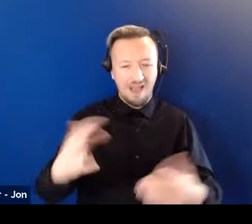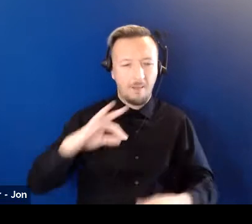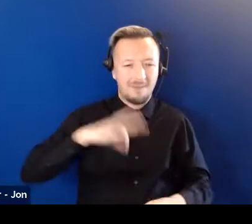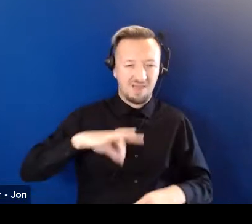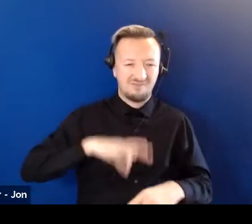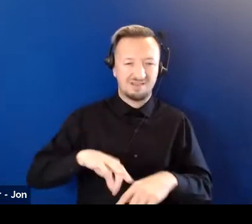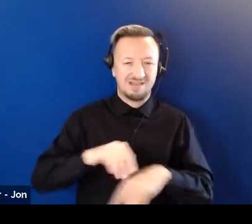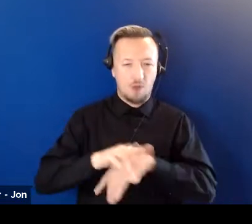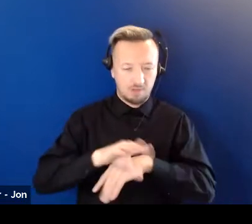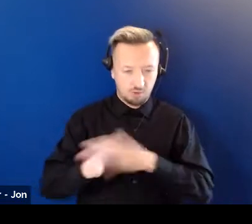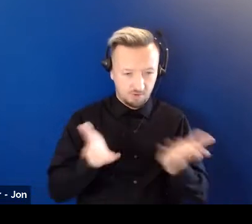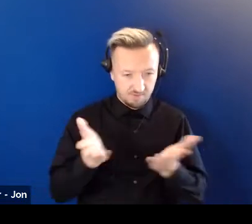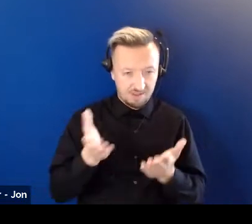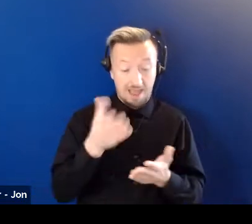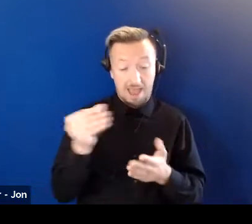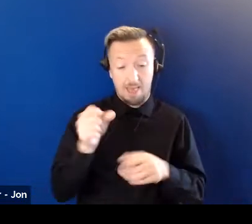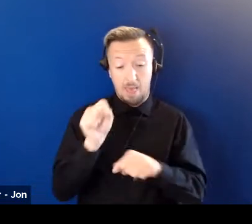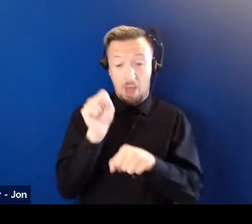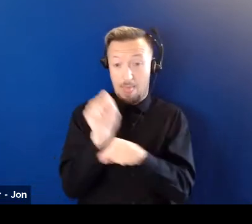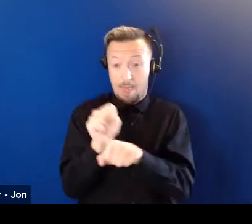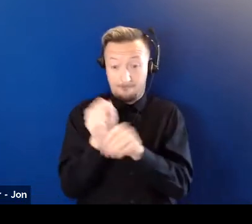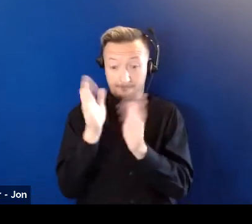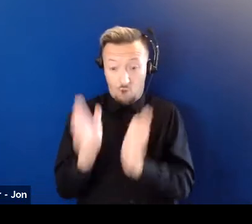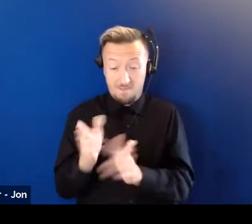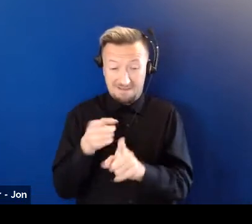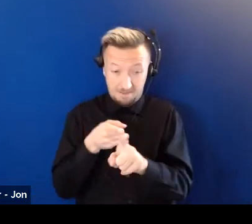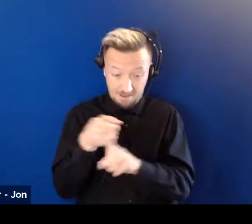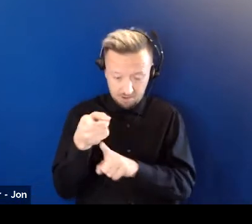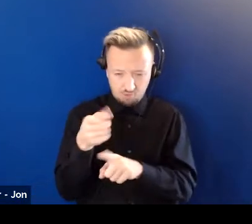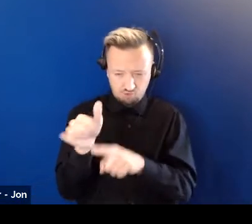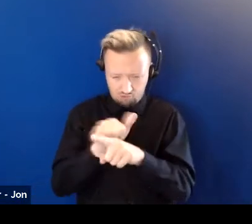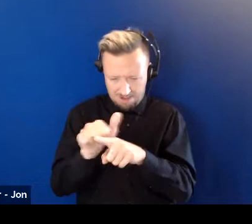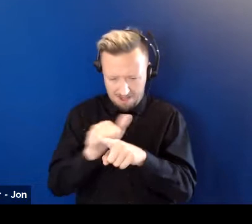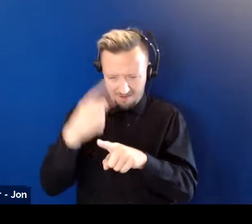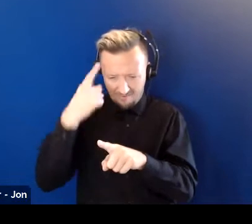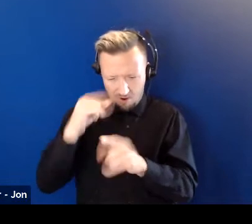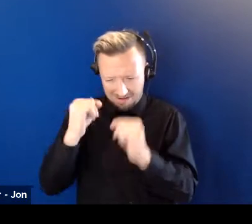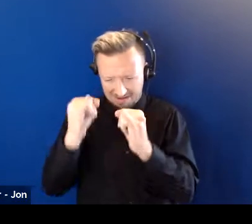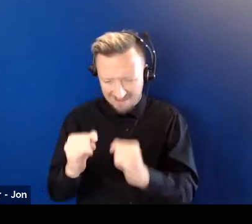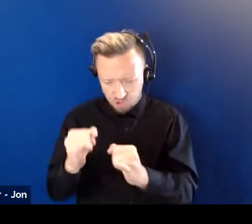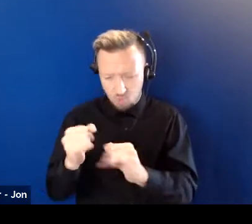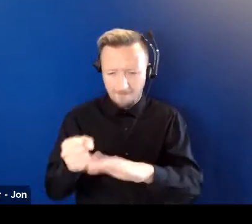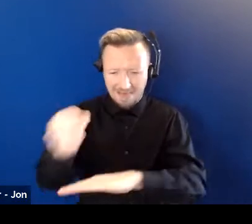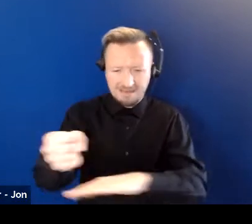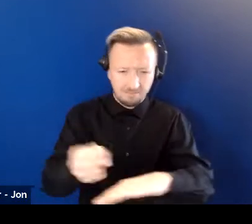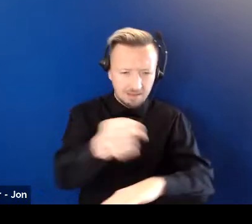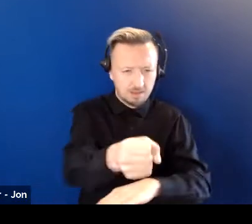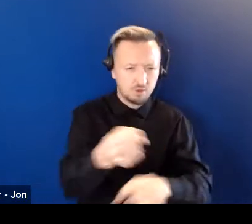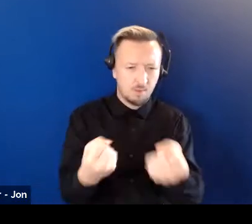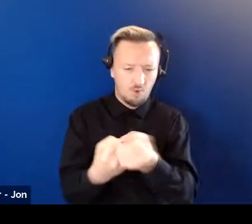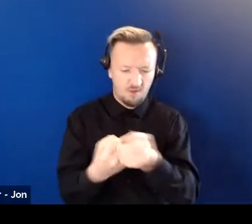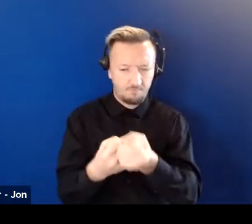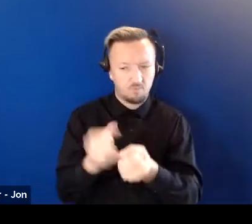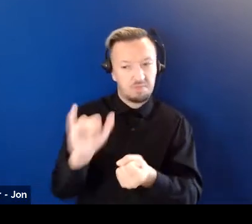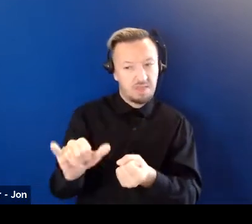employment specialist staff are trained in individual placement and supports model, which is an evidence-based